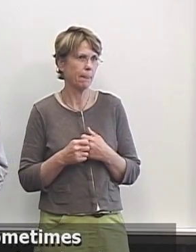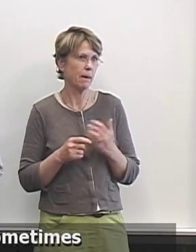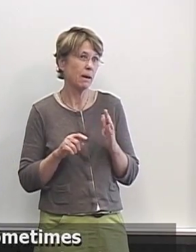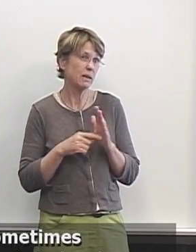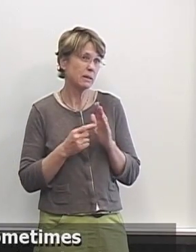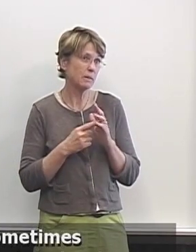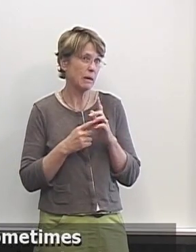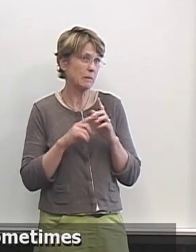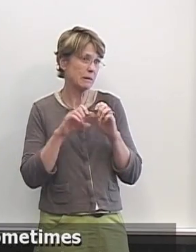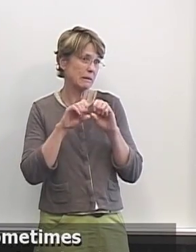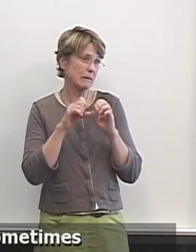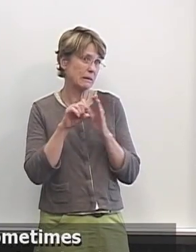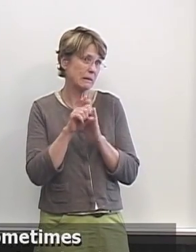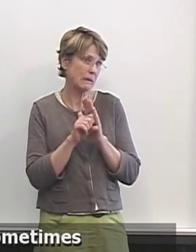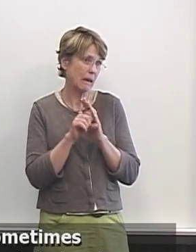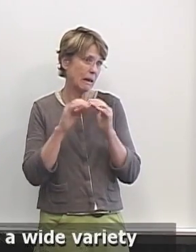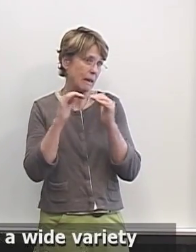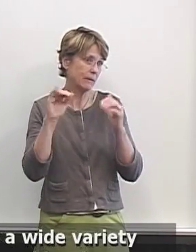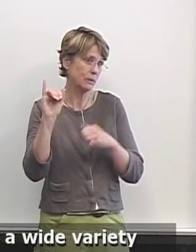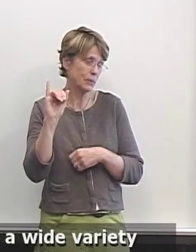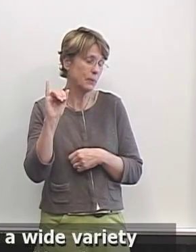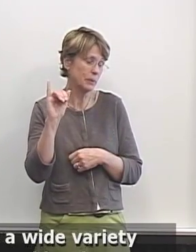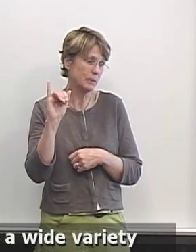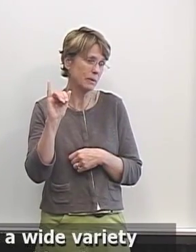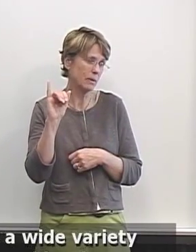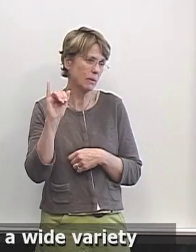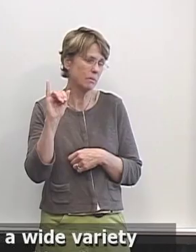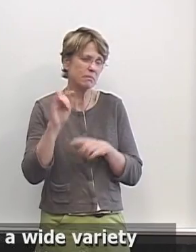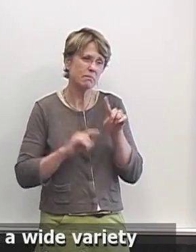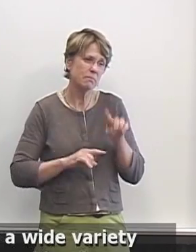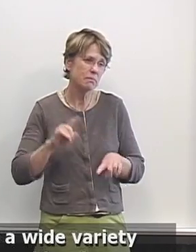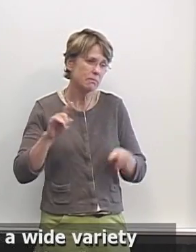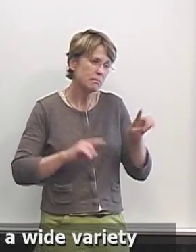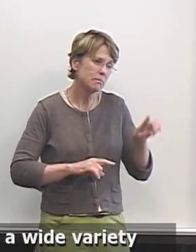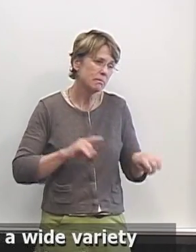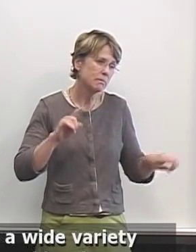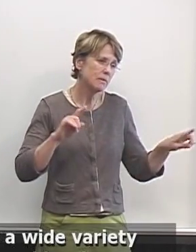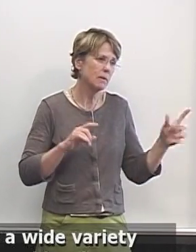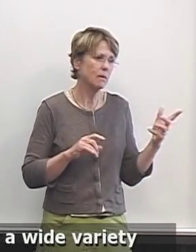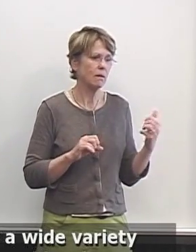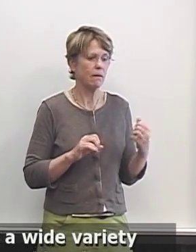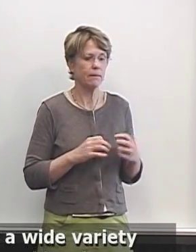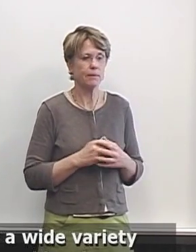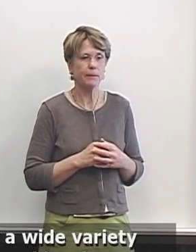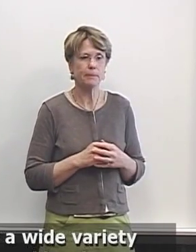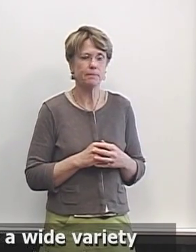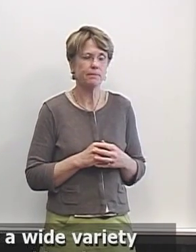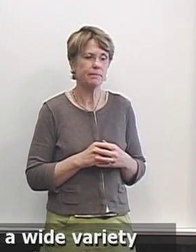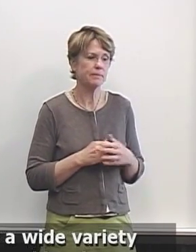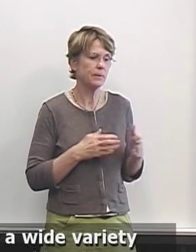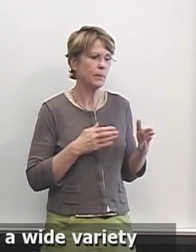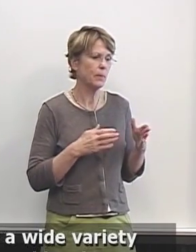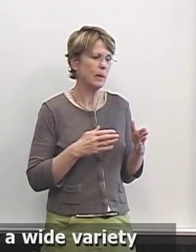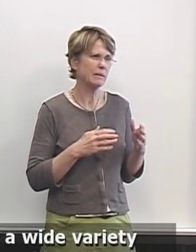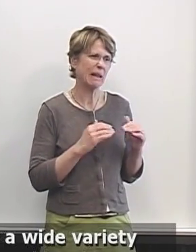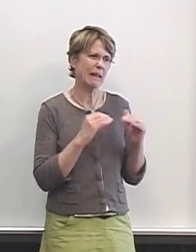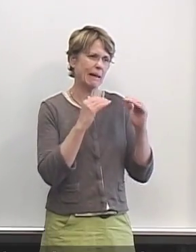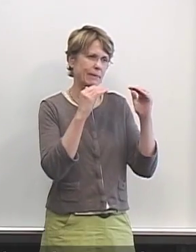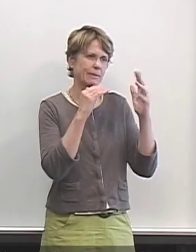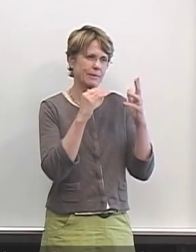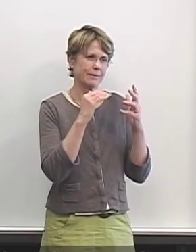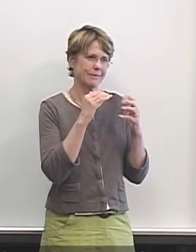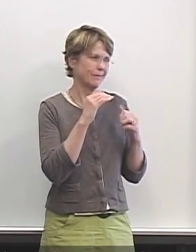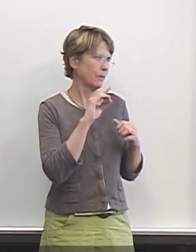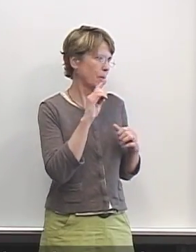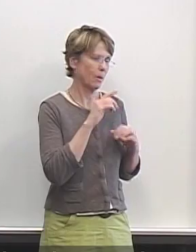state level. So there are a wide variety of ways and levels at which